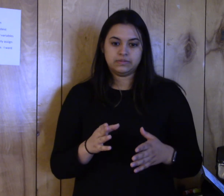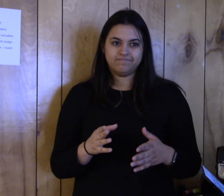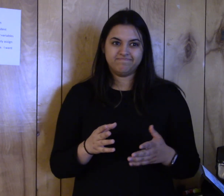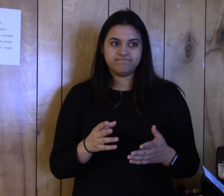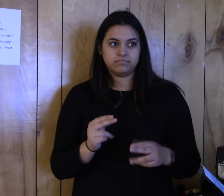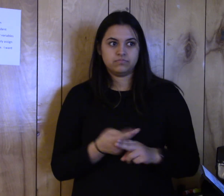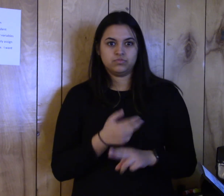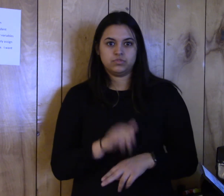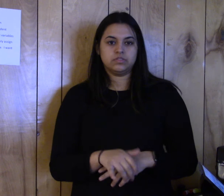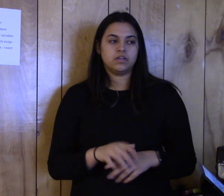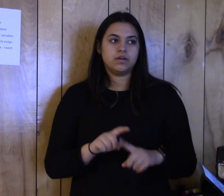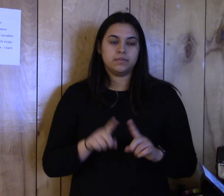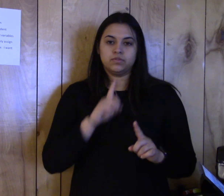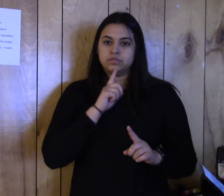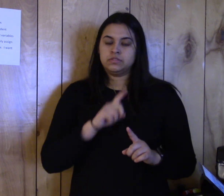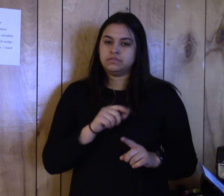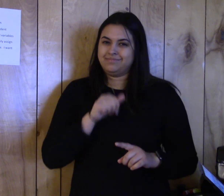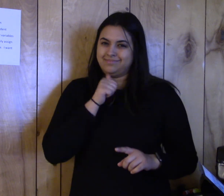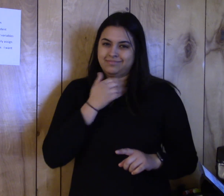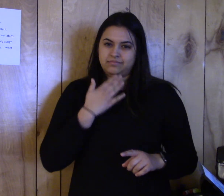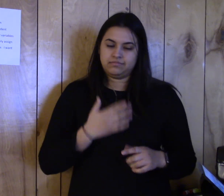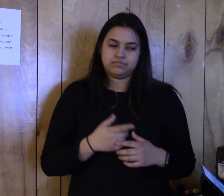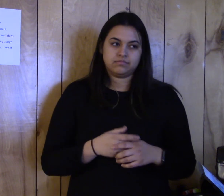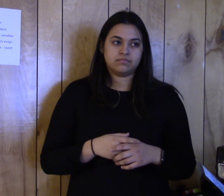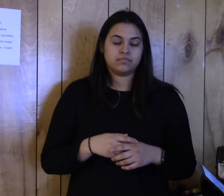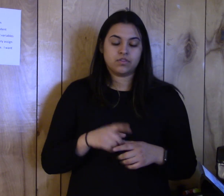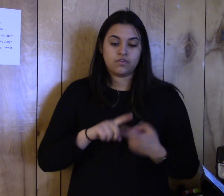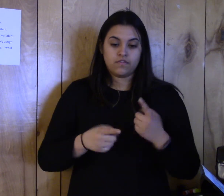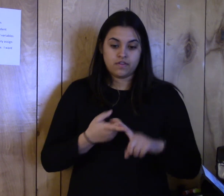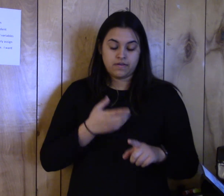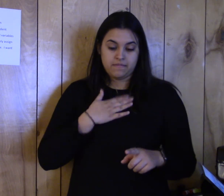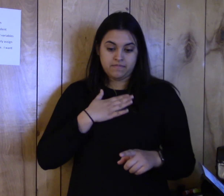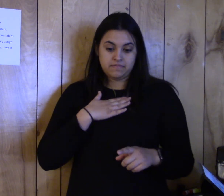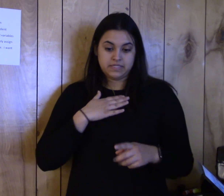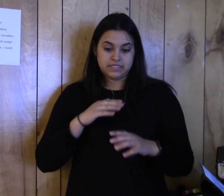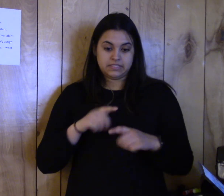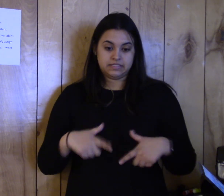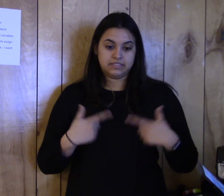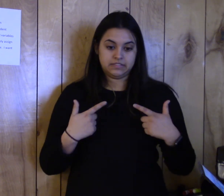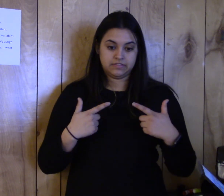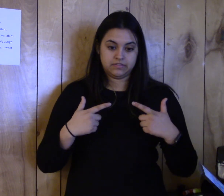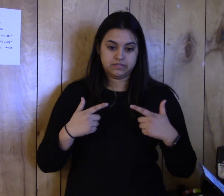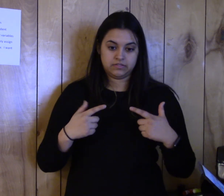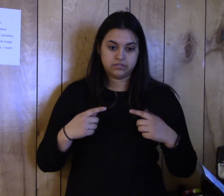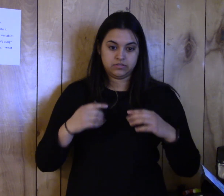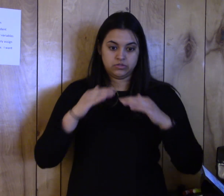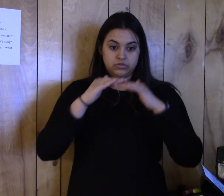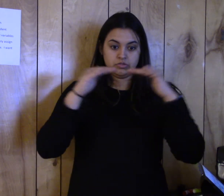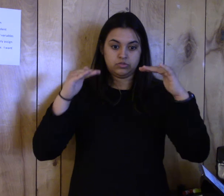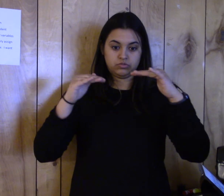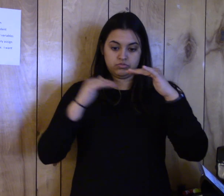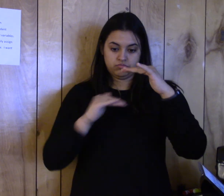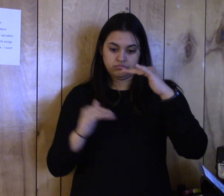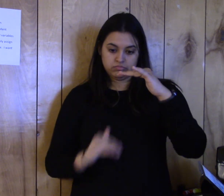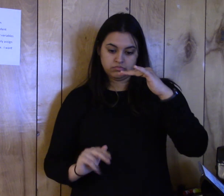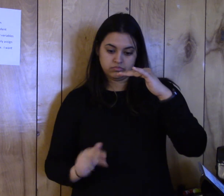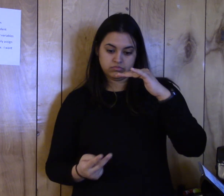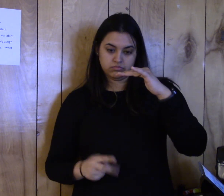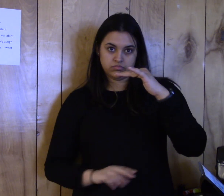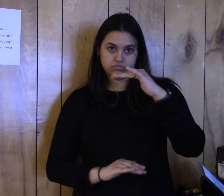unpleasant. A friend of mine lived 2 floors down, and on his floor, he had some neighbors who had a